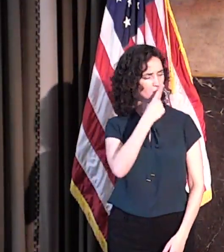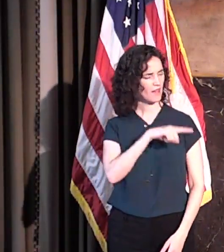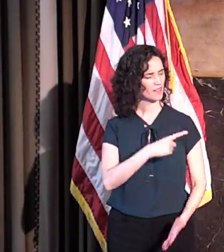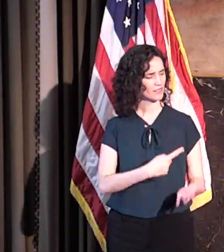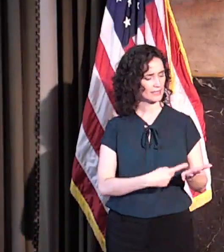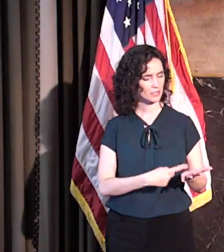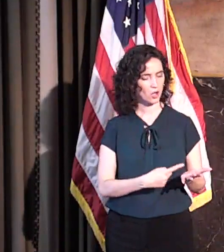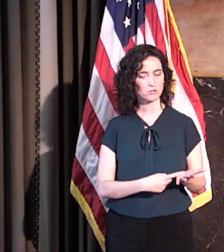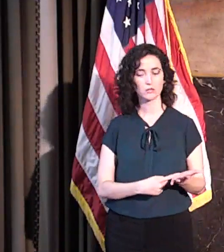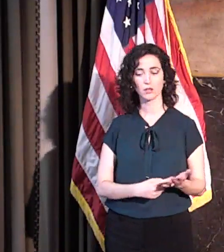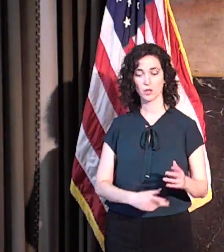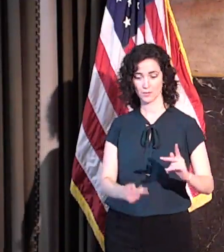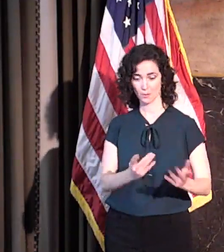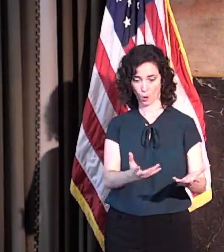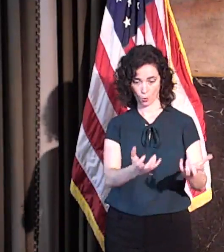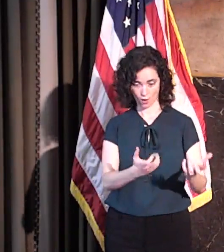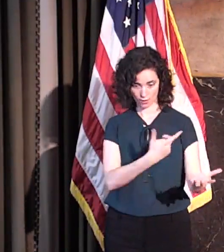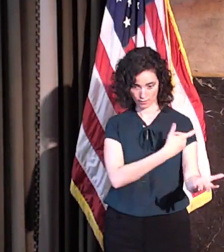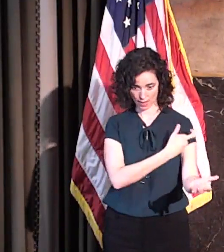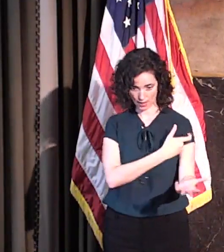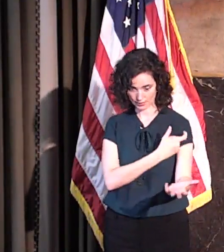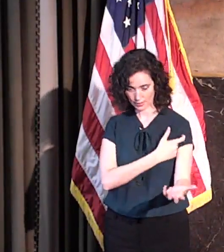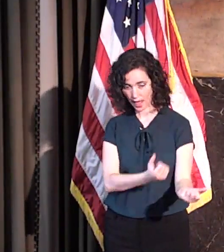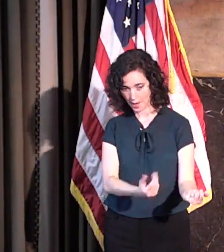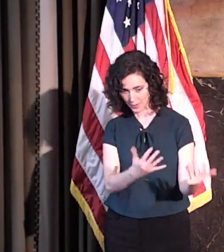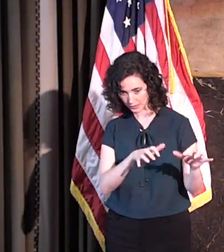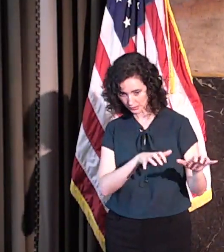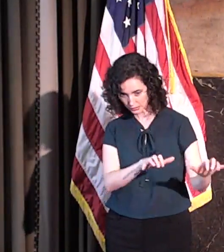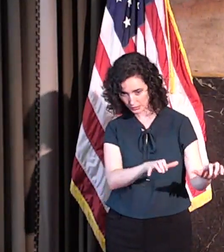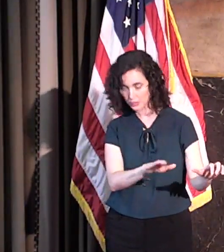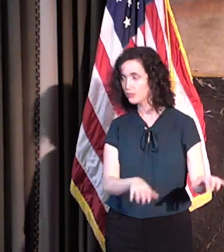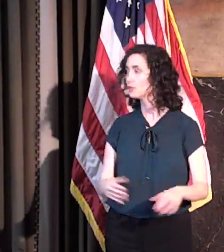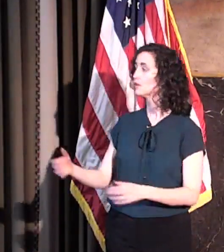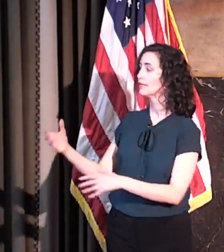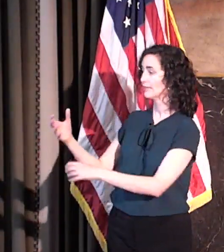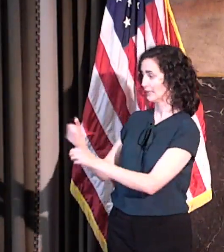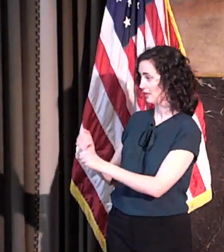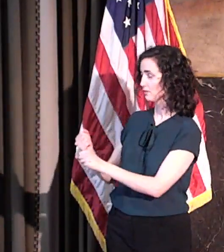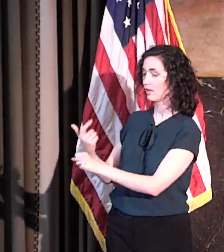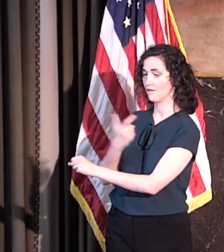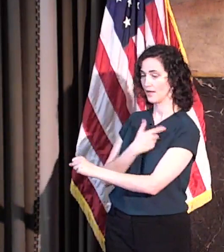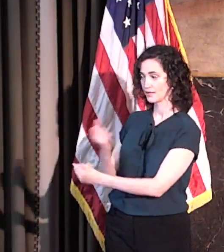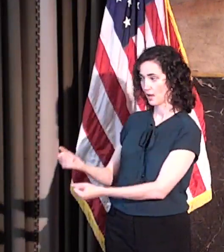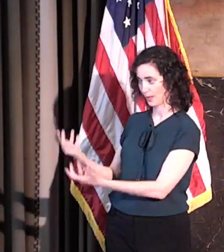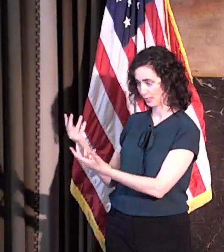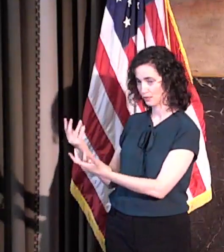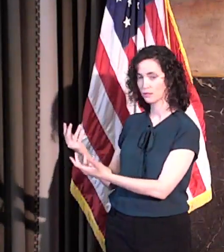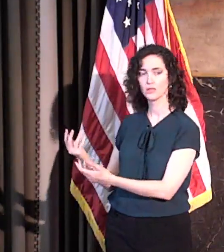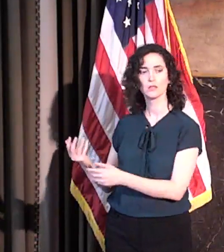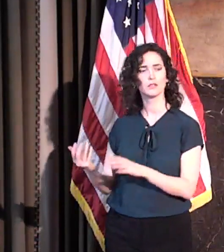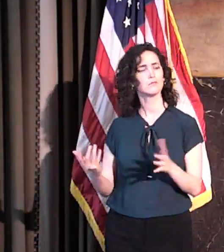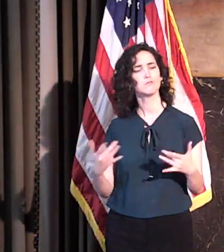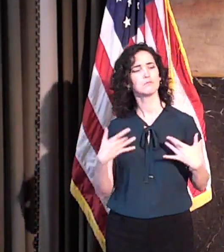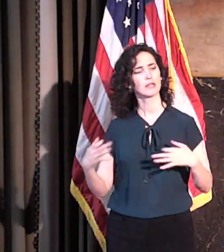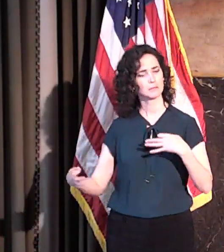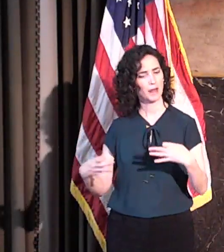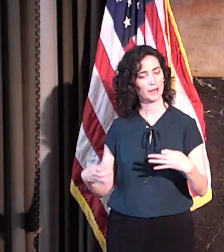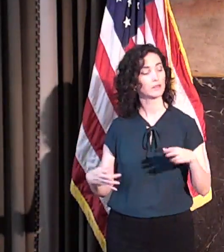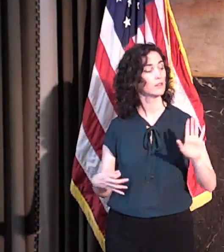know the department put out a memo a few weeks ago asking providers to notify the state if they